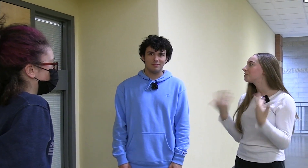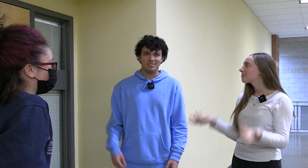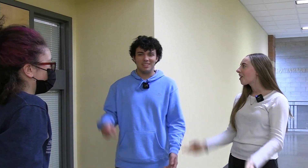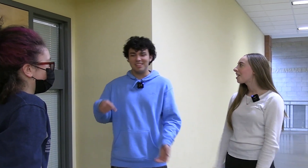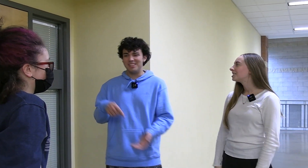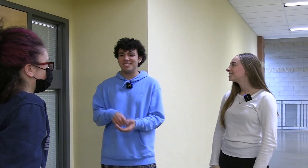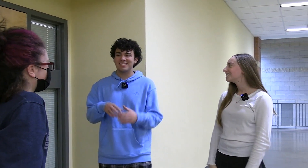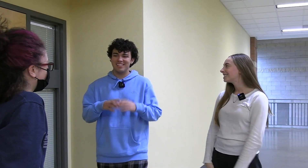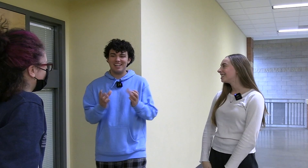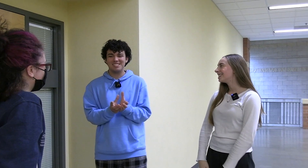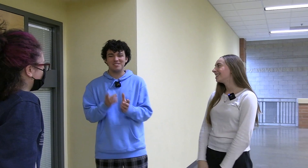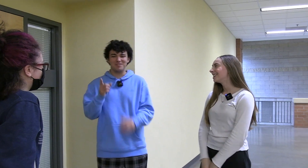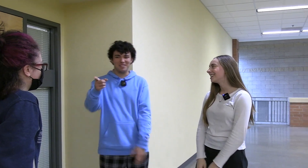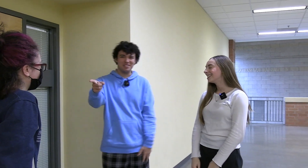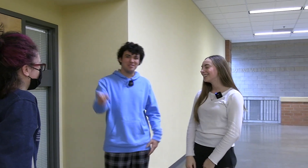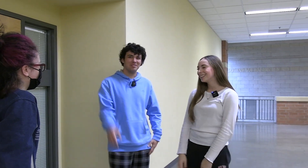well then this class is for you